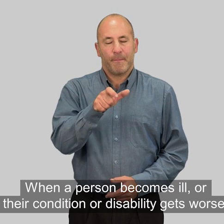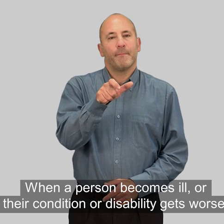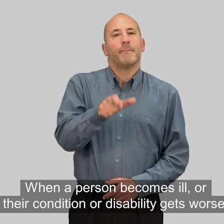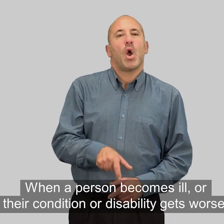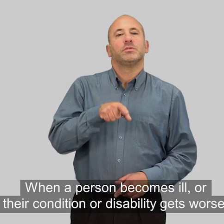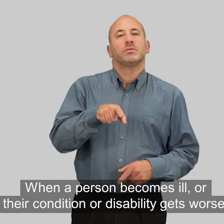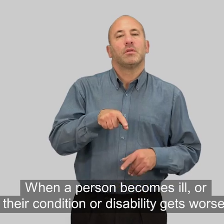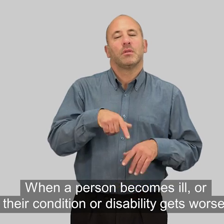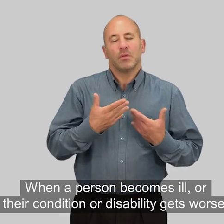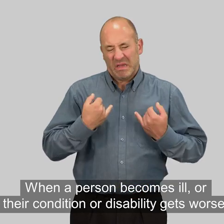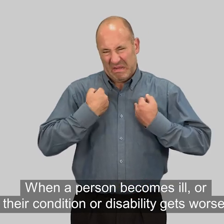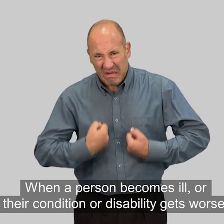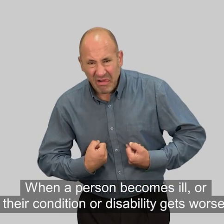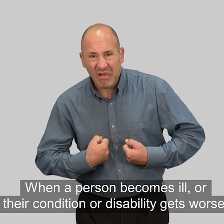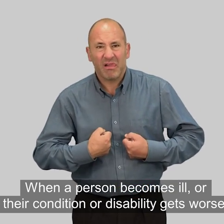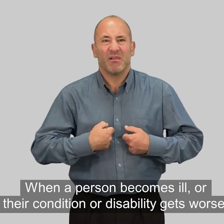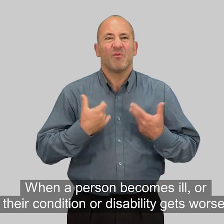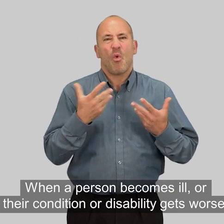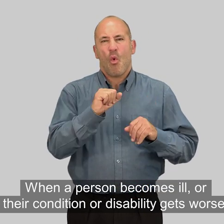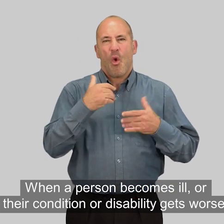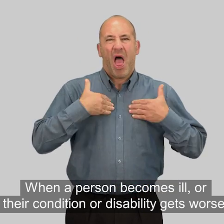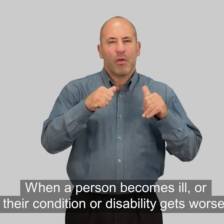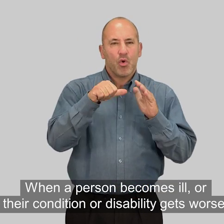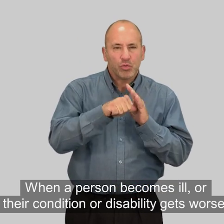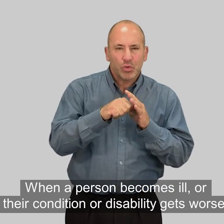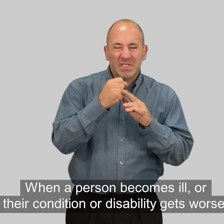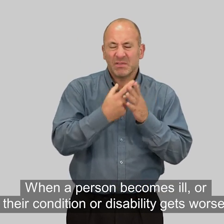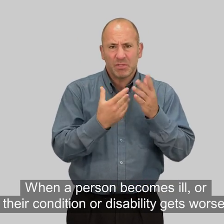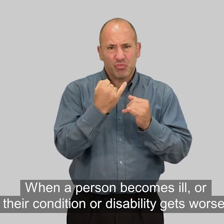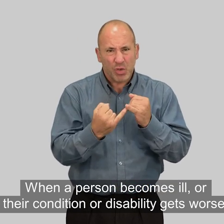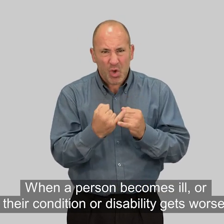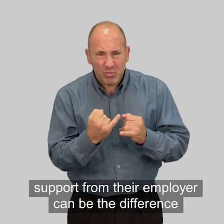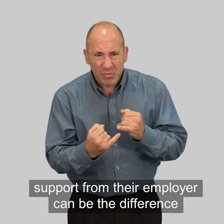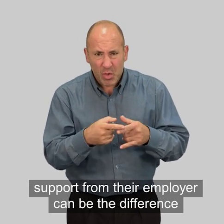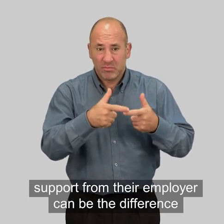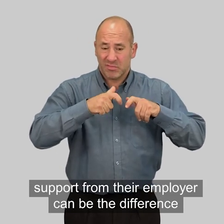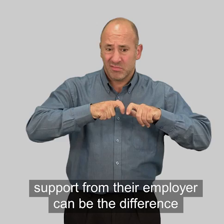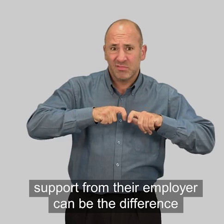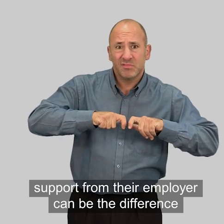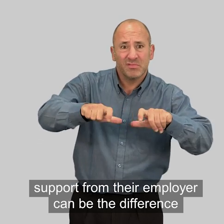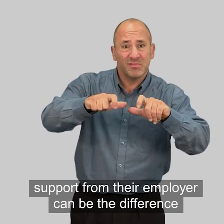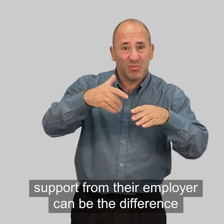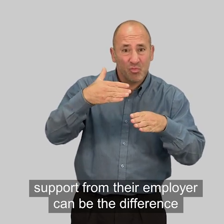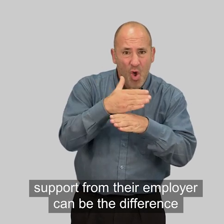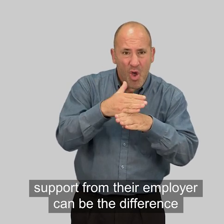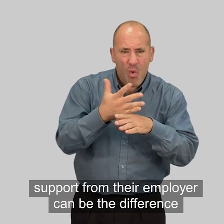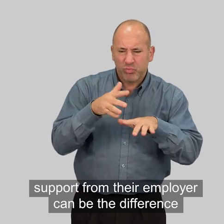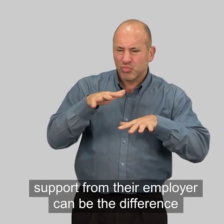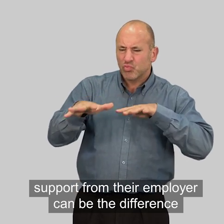When a person becomes ill, or their condition or disability gets worse, support from their employer can be the